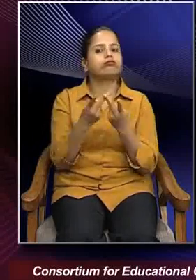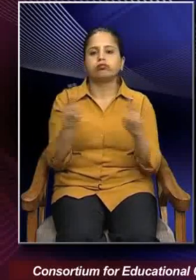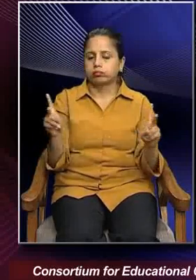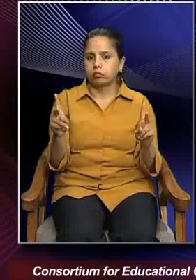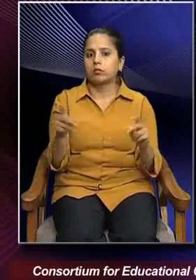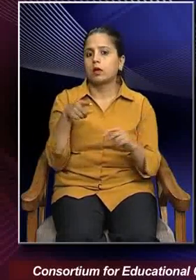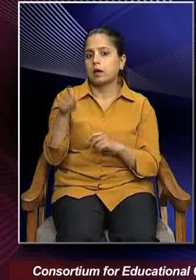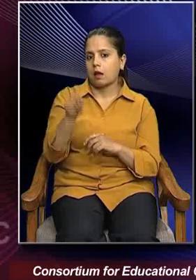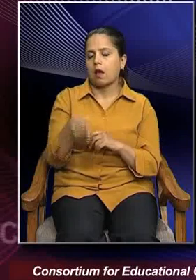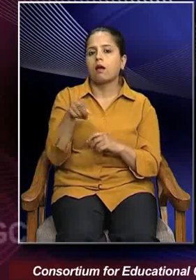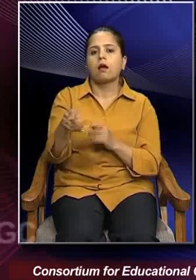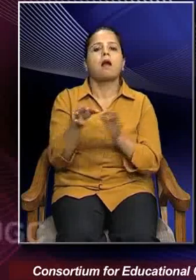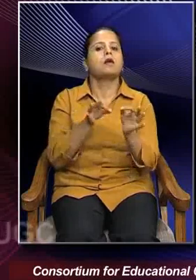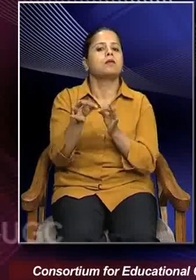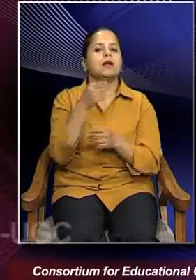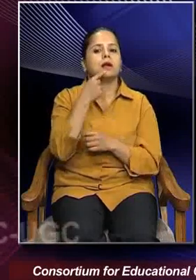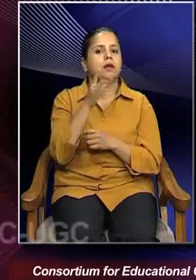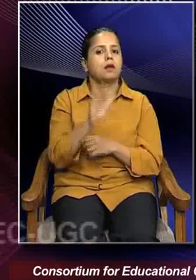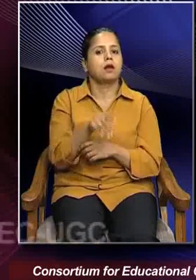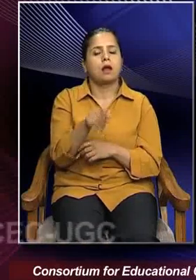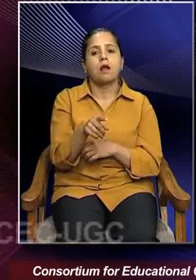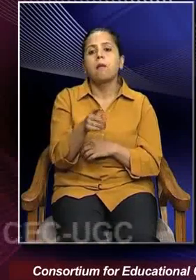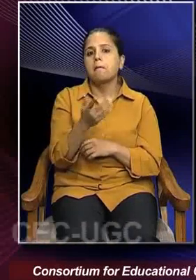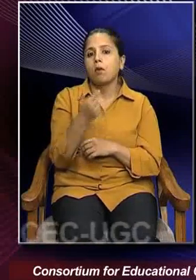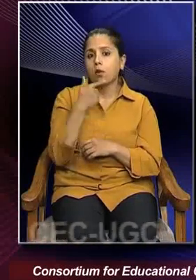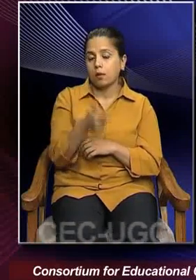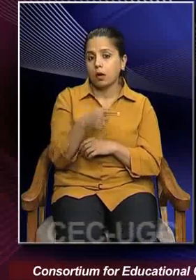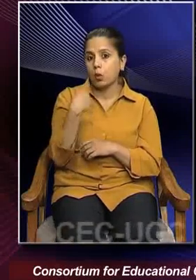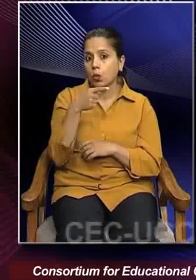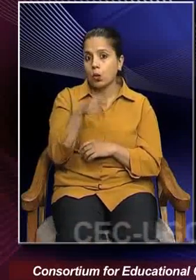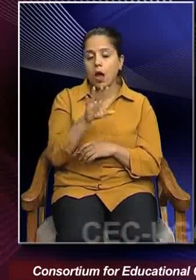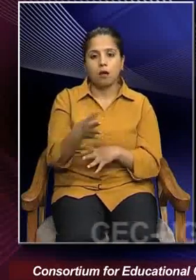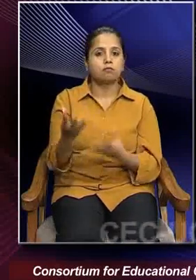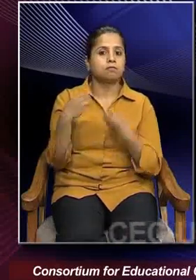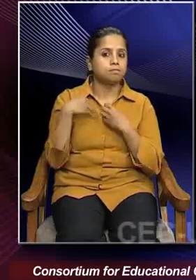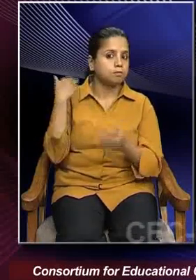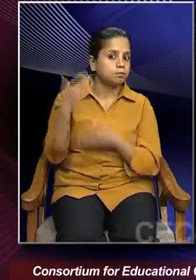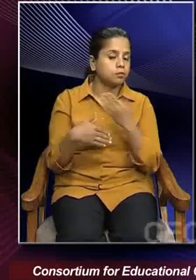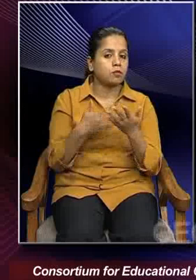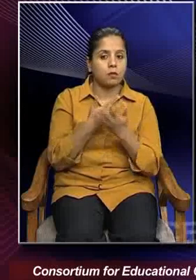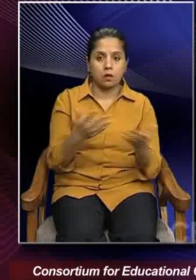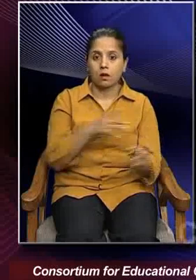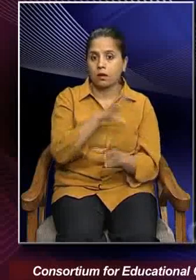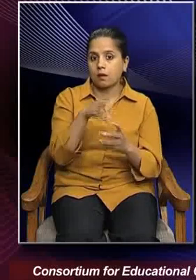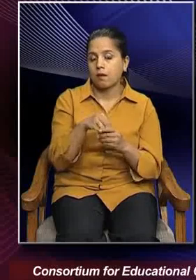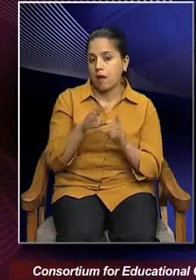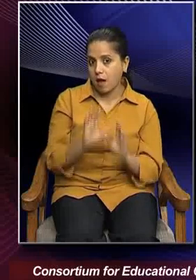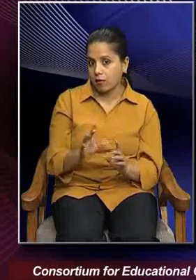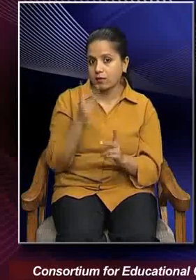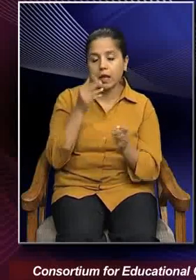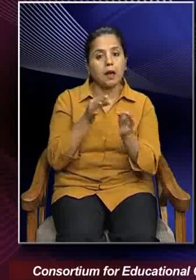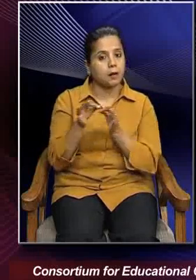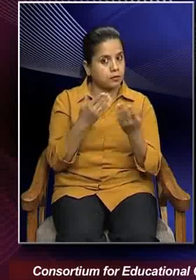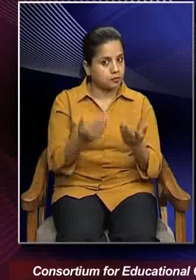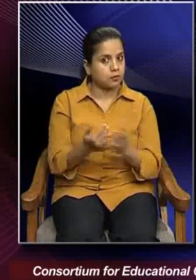So, it can be defined as that which inheres in a substance,